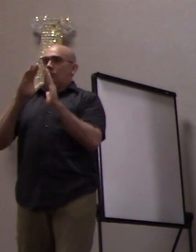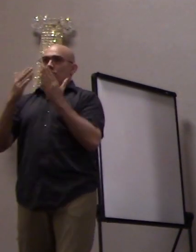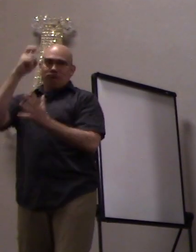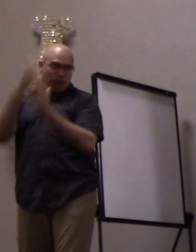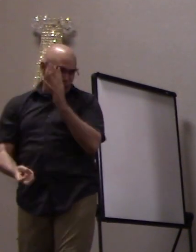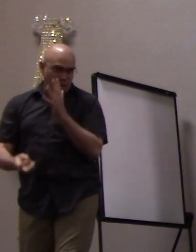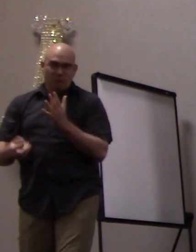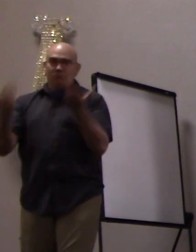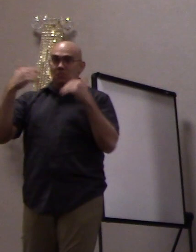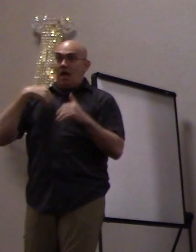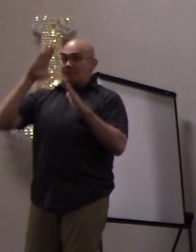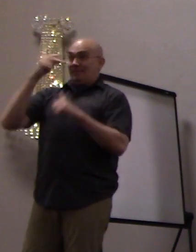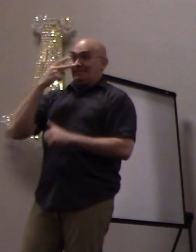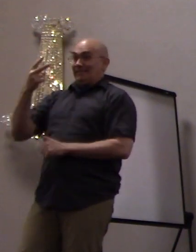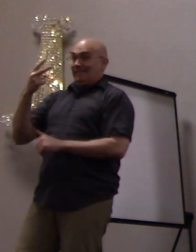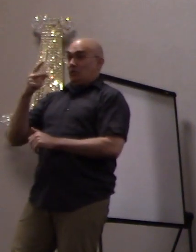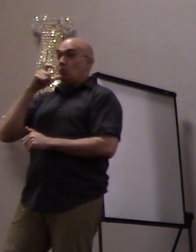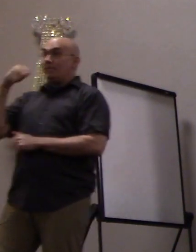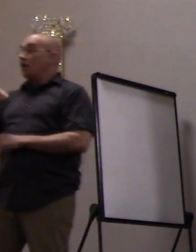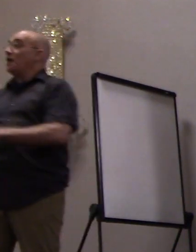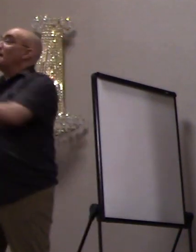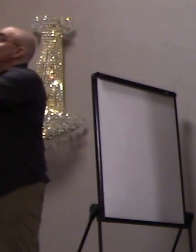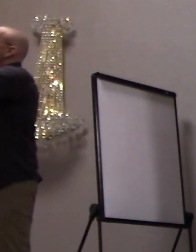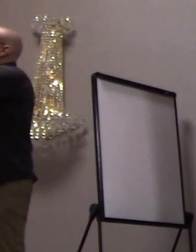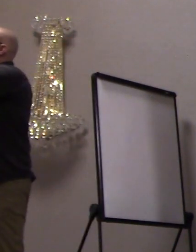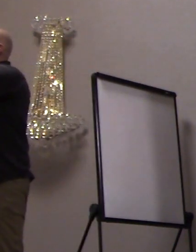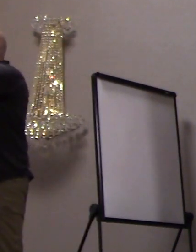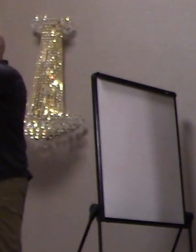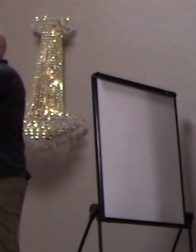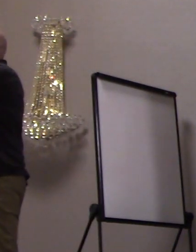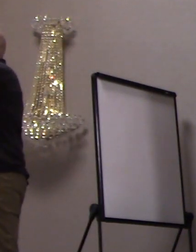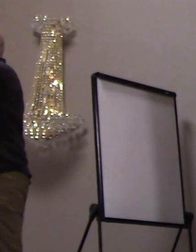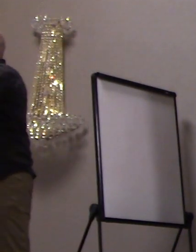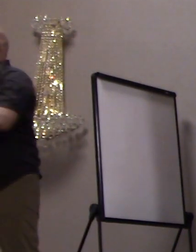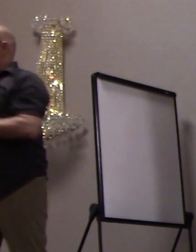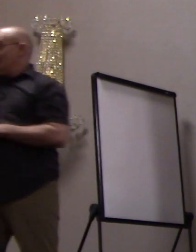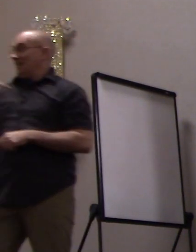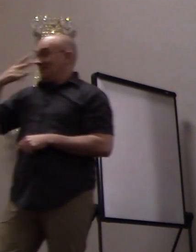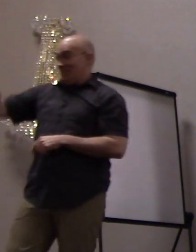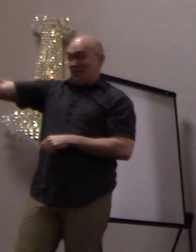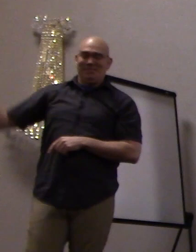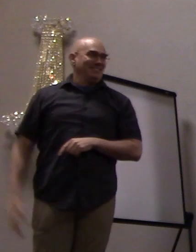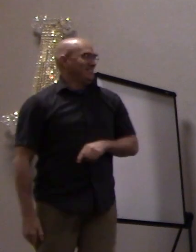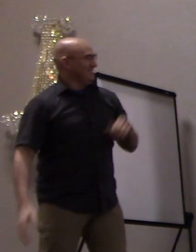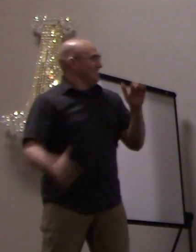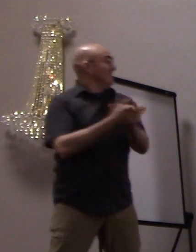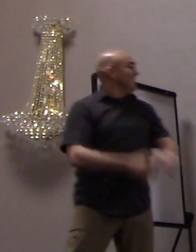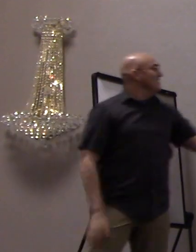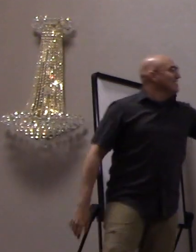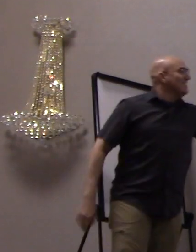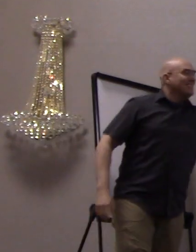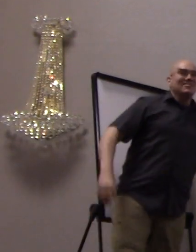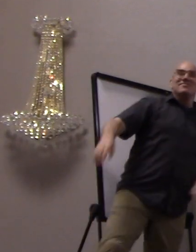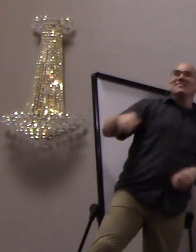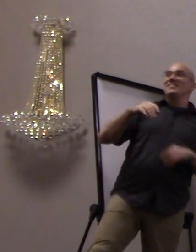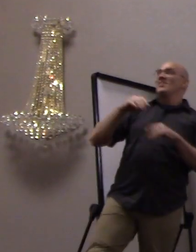This year, comic books. So I expect to see Milo. I'll see you guys